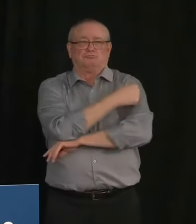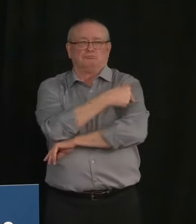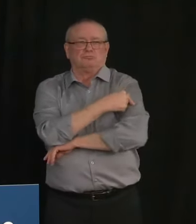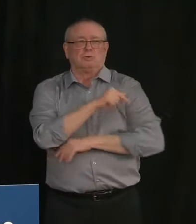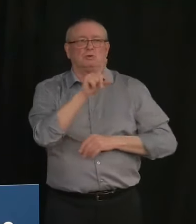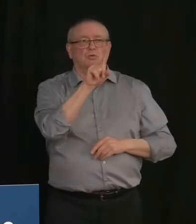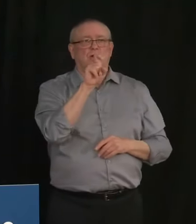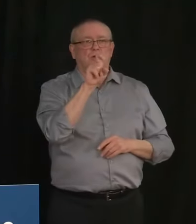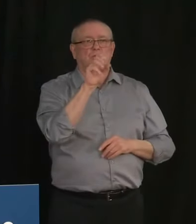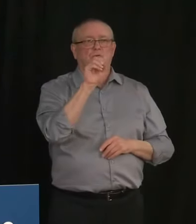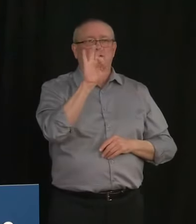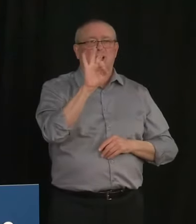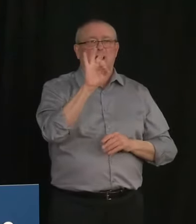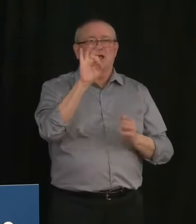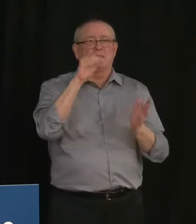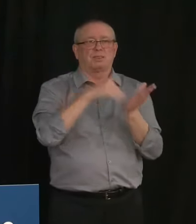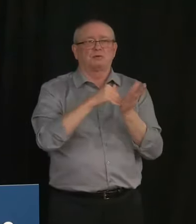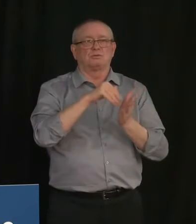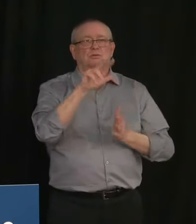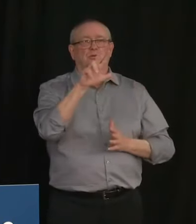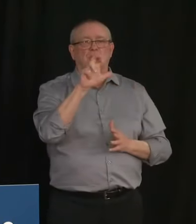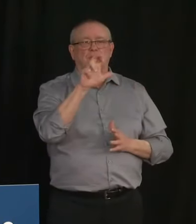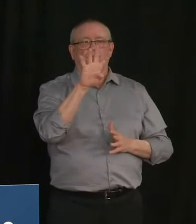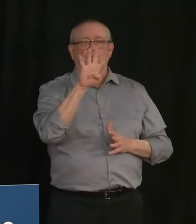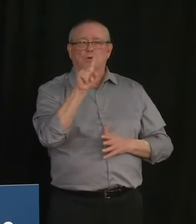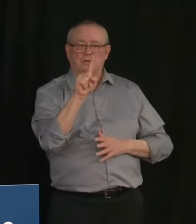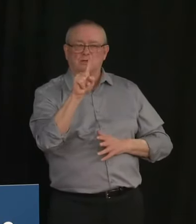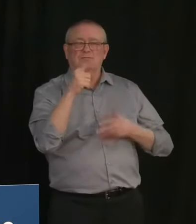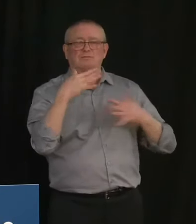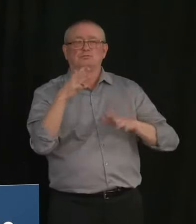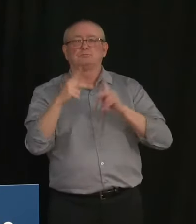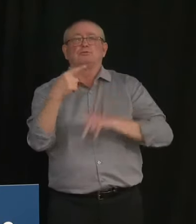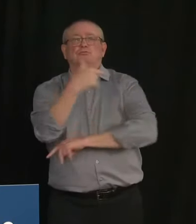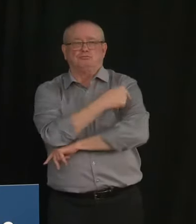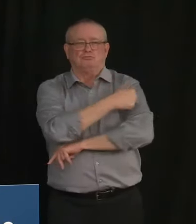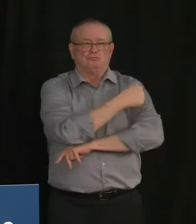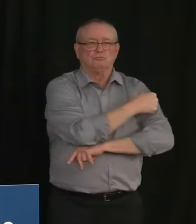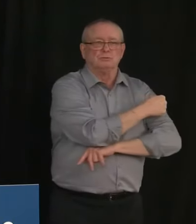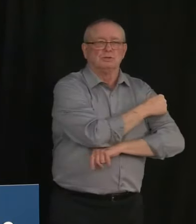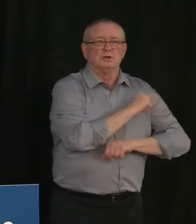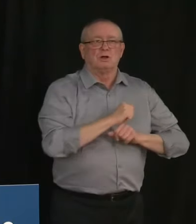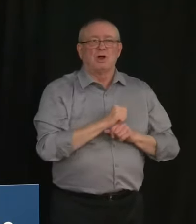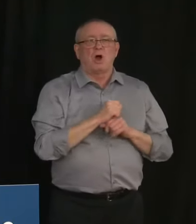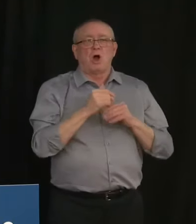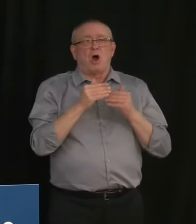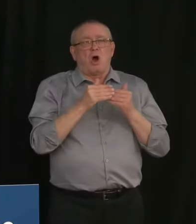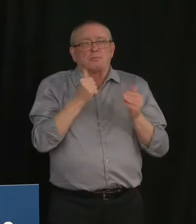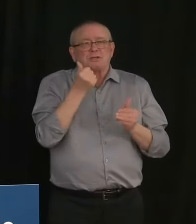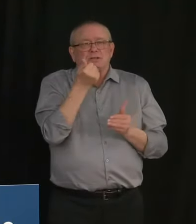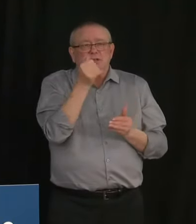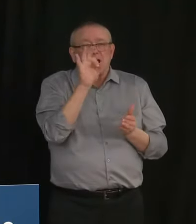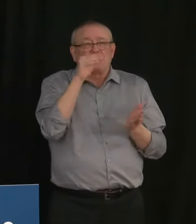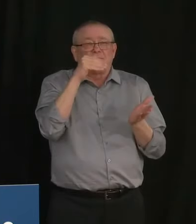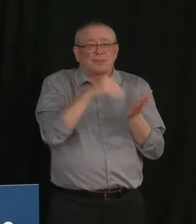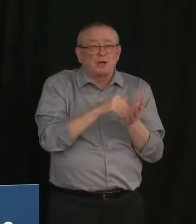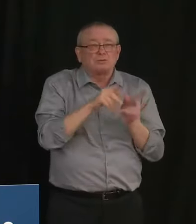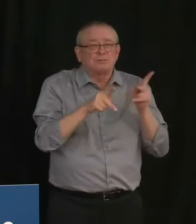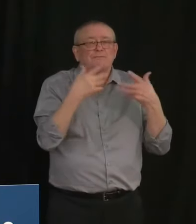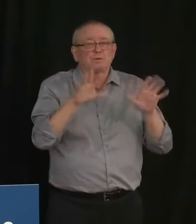109,341 doses of vaccine in the province, and almost 19,000 Albertans have now been fully immunized with 2